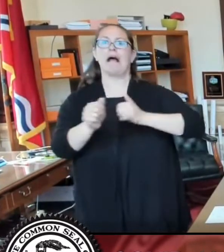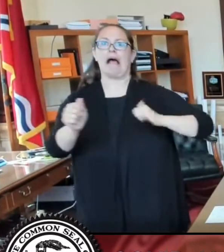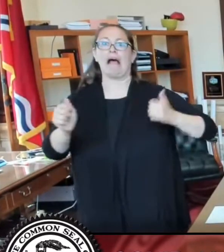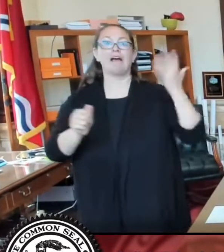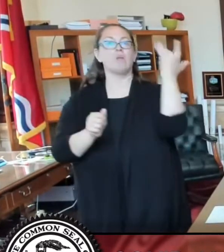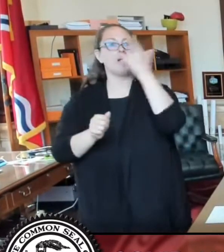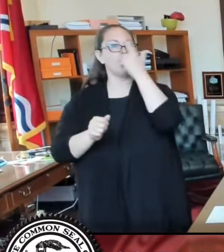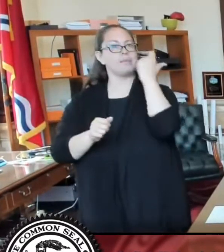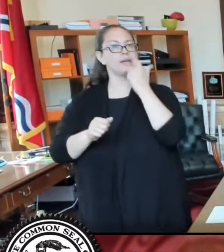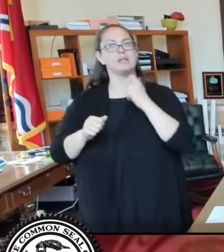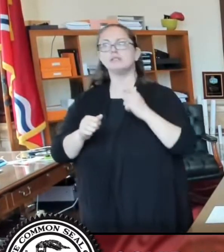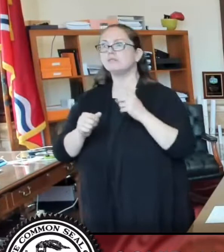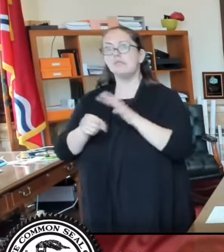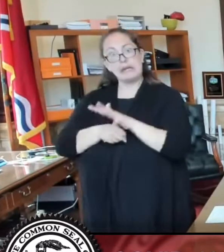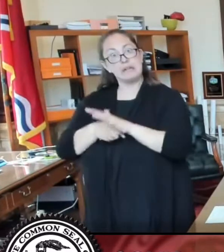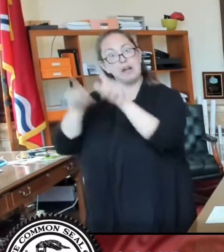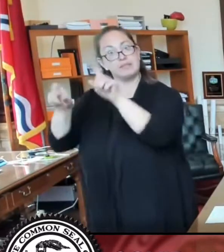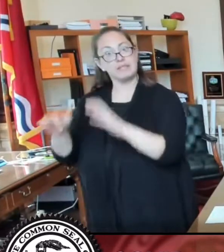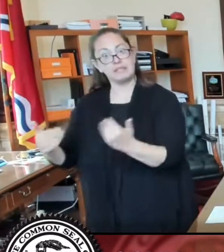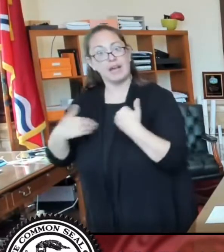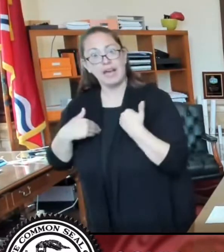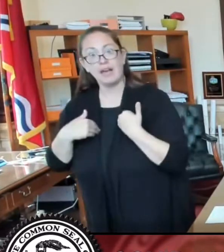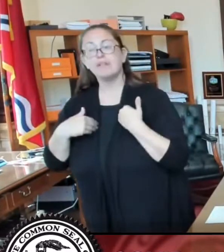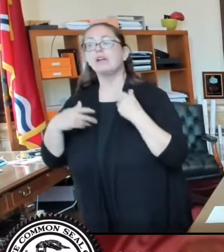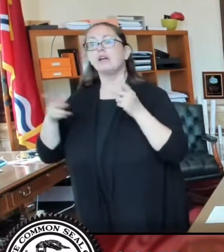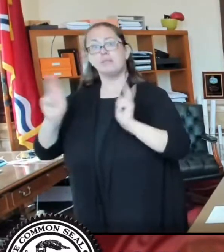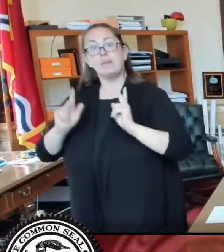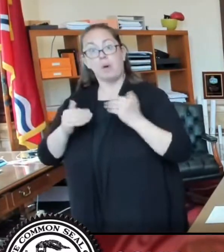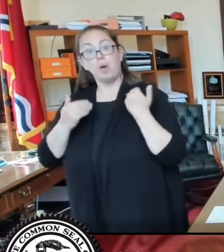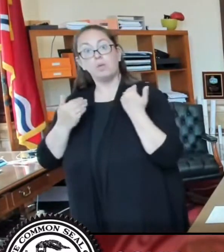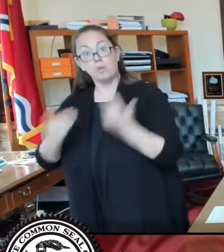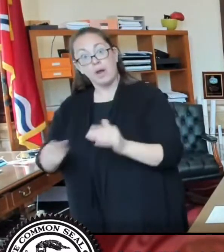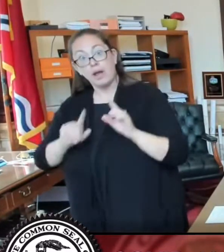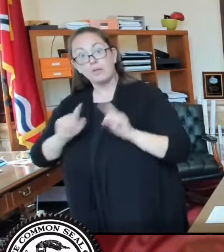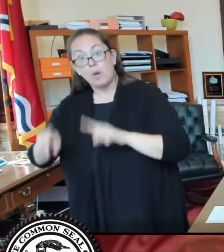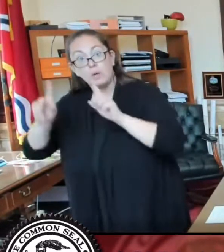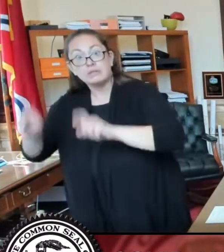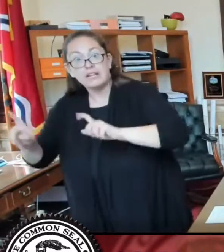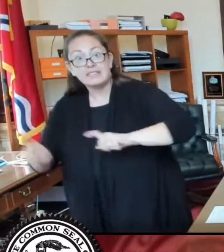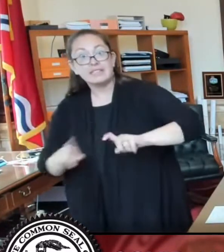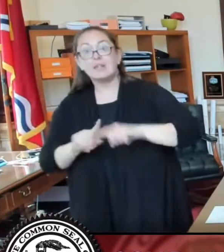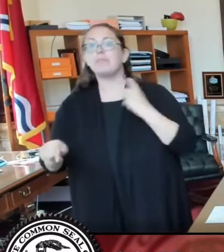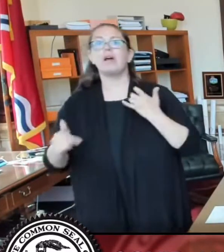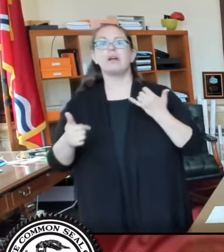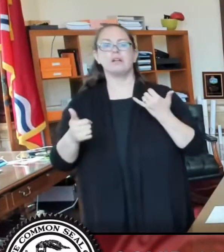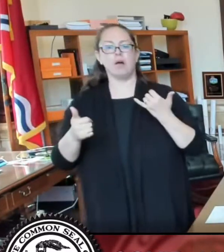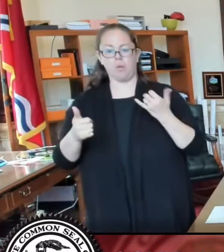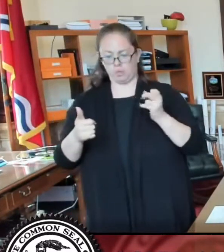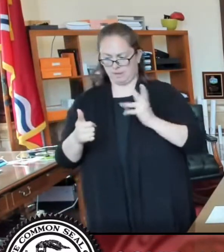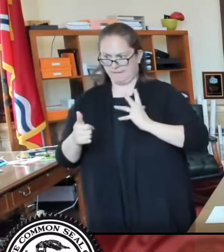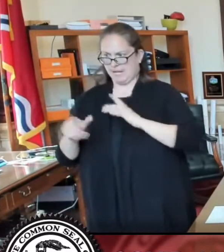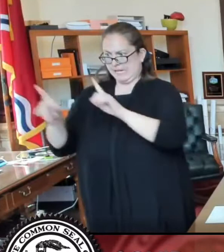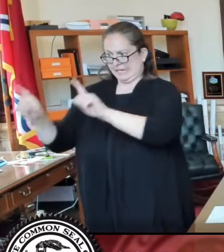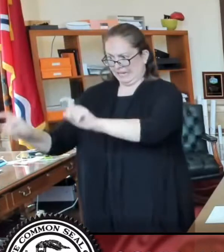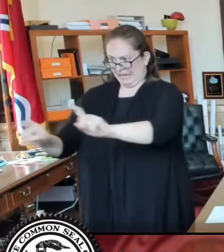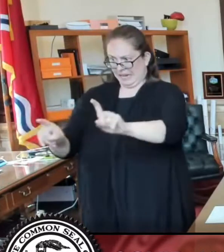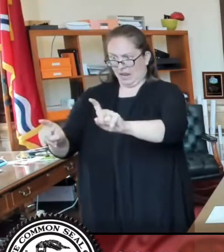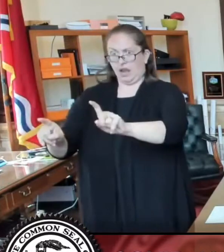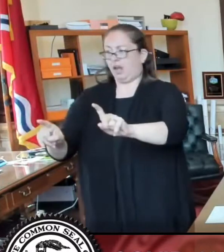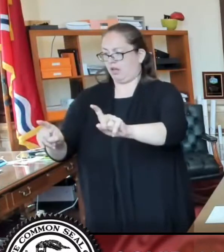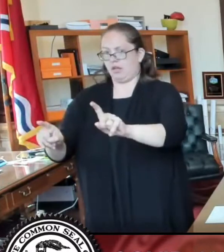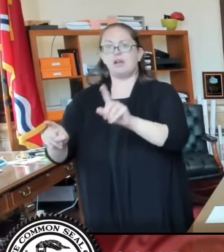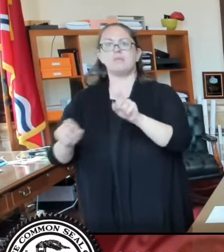tests and people are getting tested, but now there's a bottleneck in the system with regard to processing those tests.